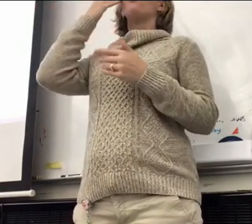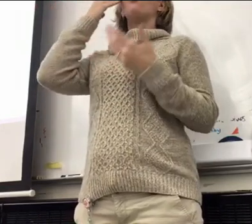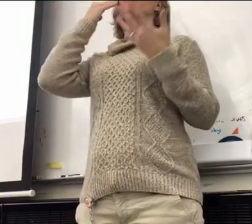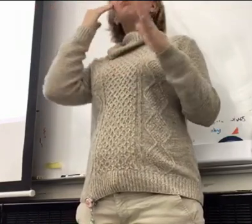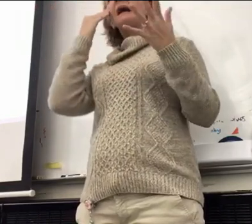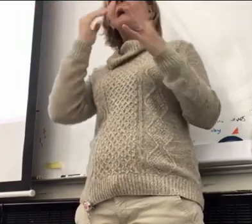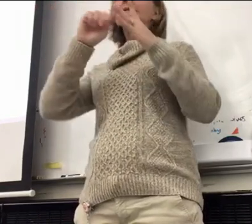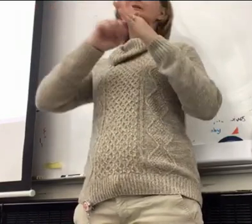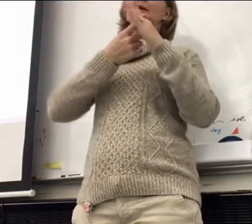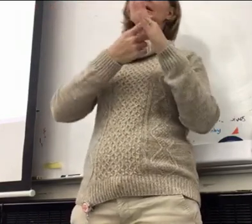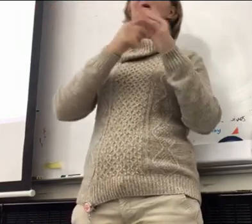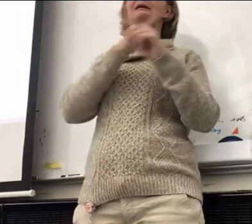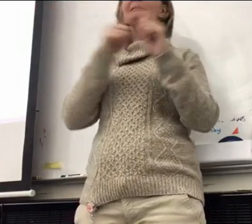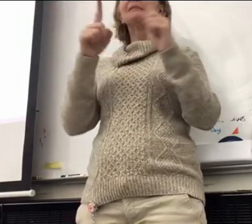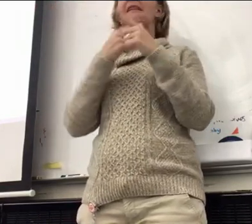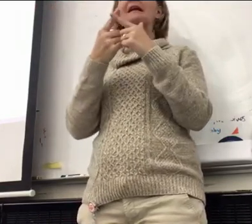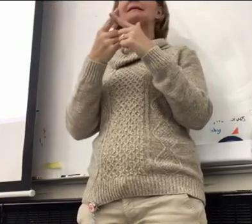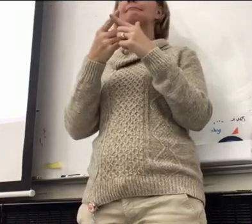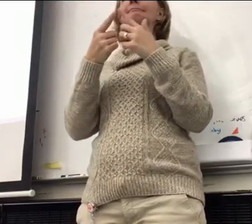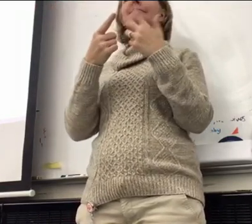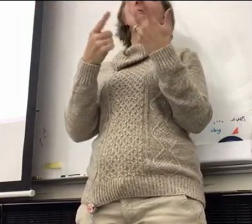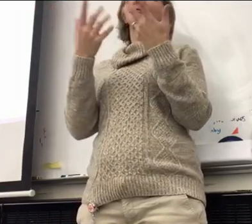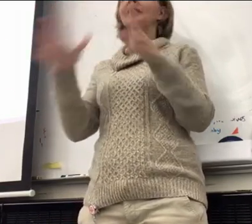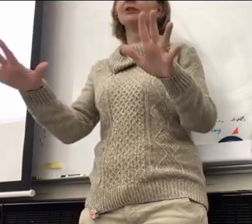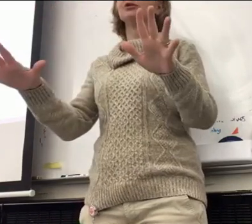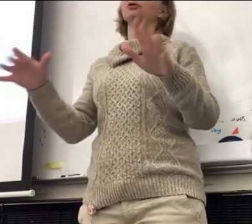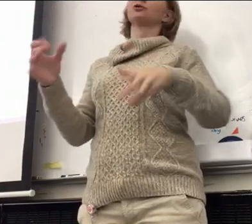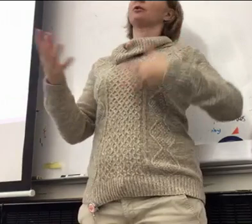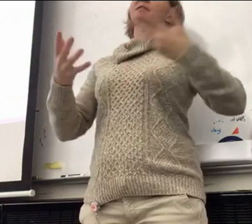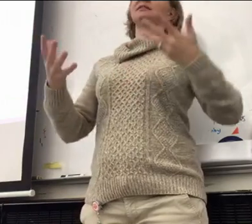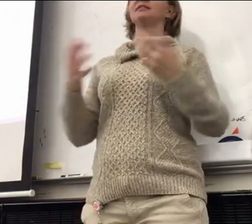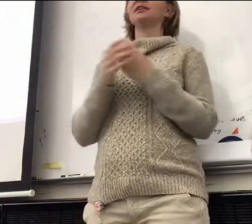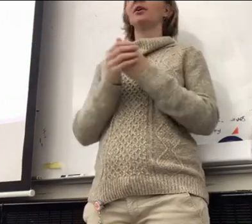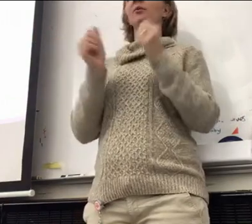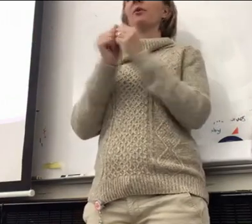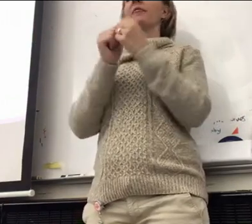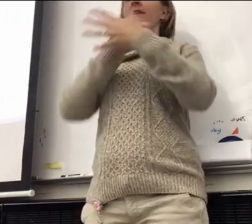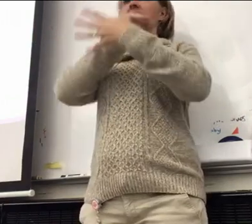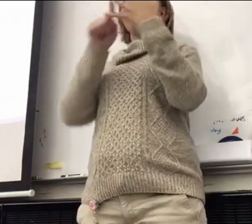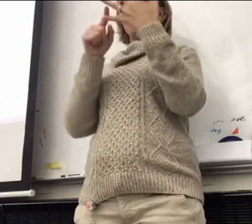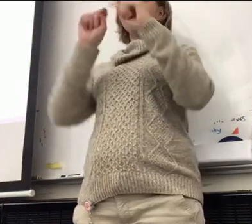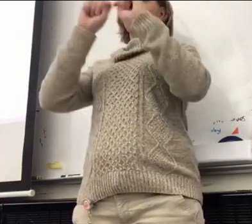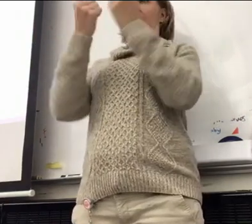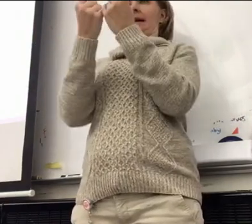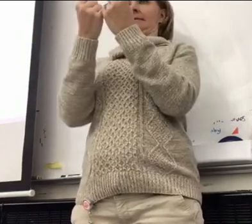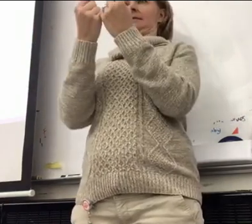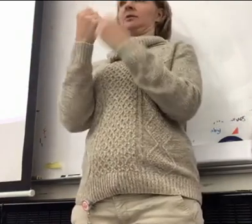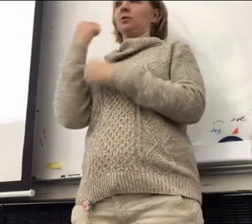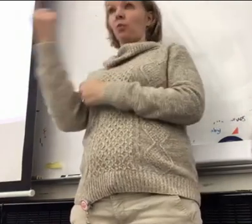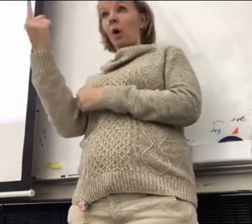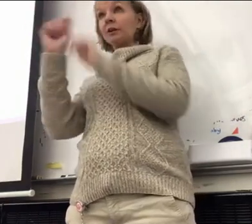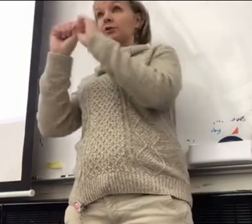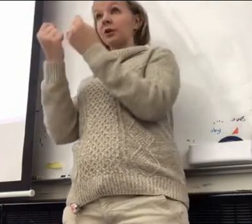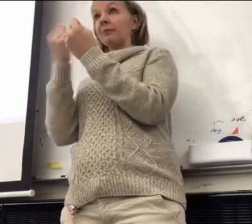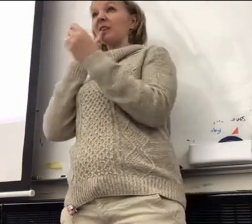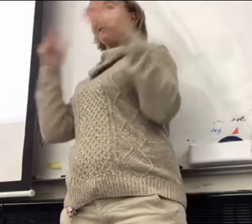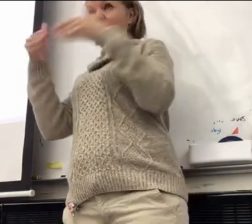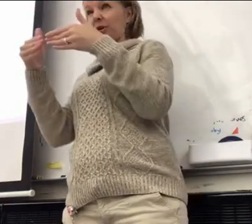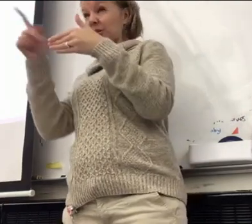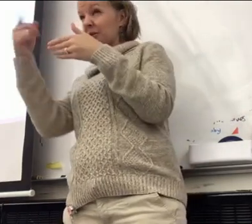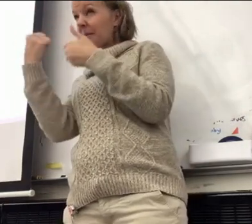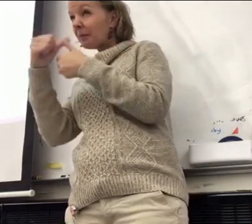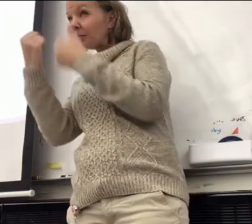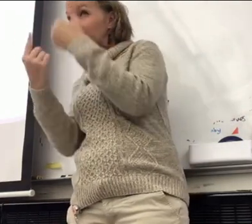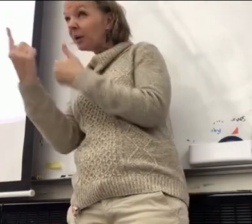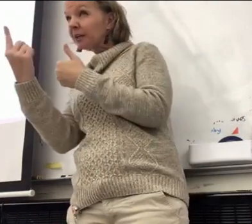kind of started this one, but then we got cut really short. So in the 5 civilized tribes, there's one tribe in particular that we're going to focus on. Do you guys remember which